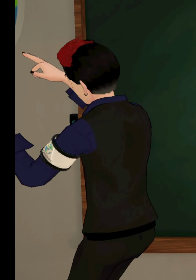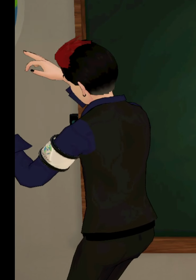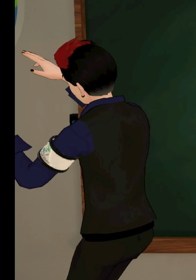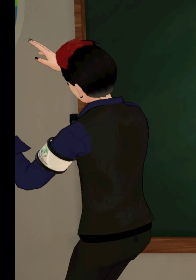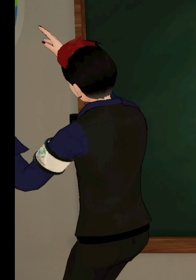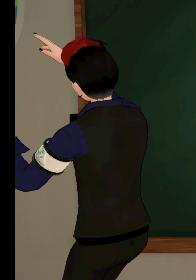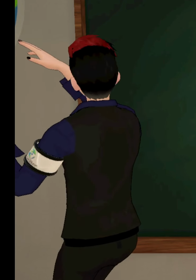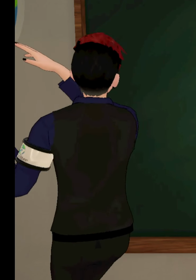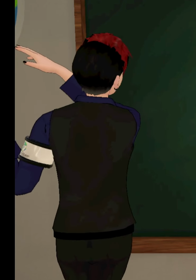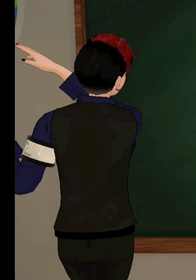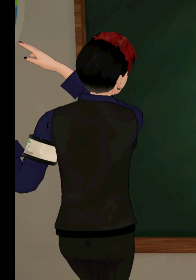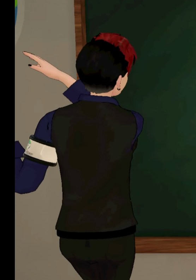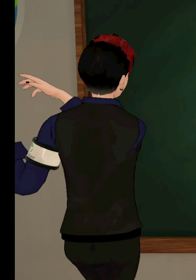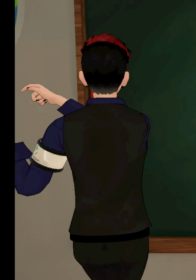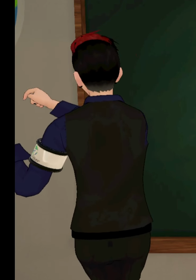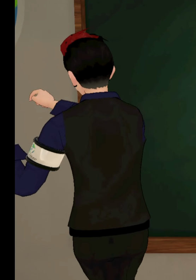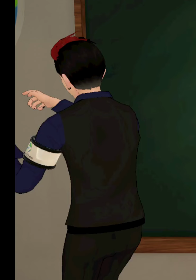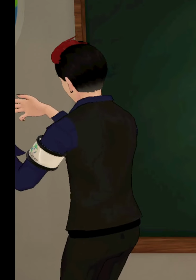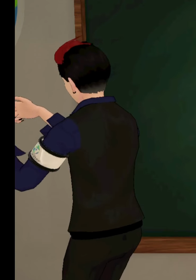difficult? There we go. Okay.